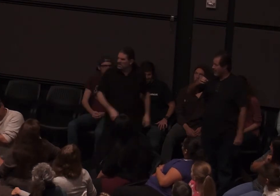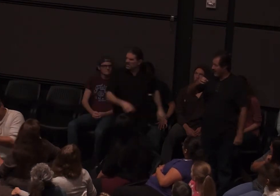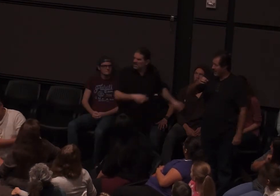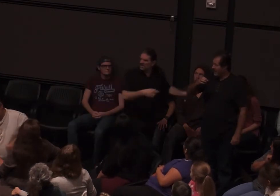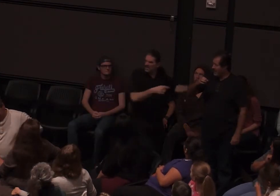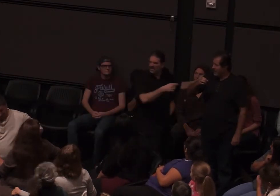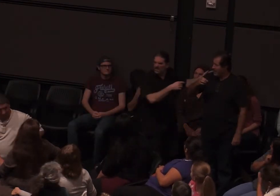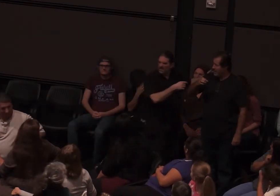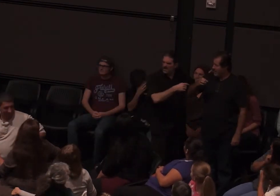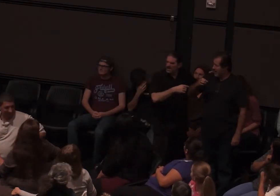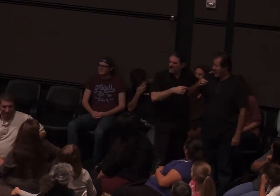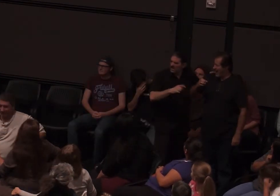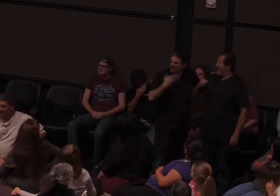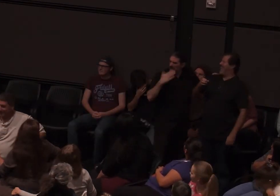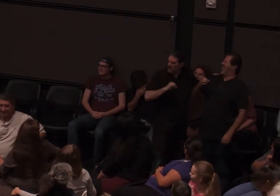That was a bad burp.